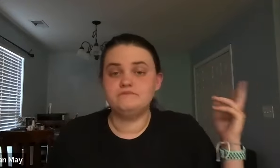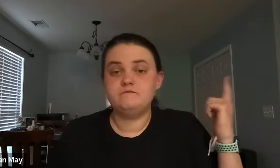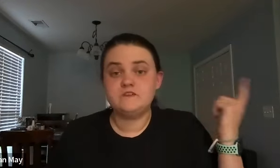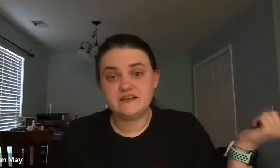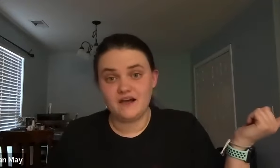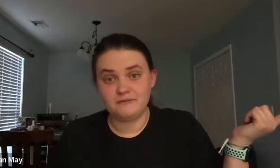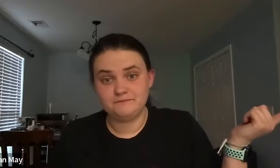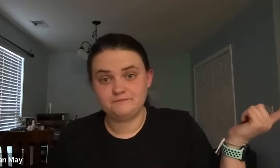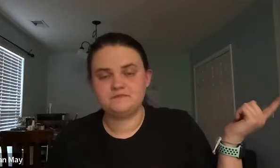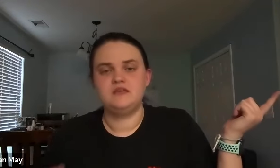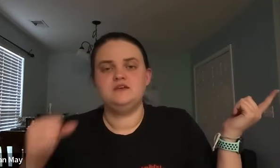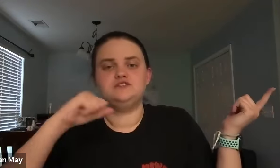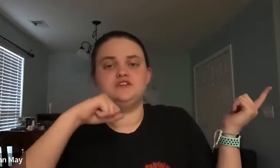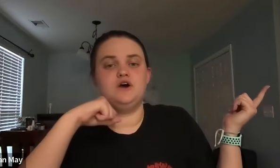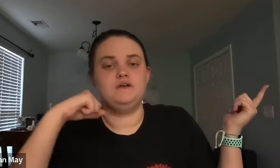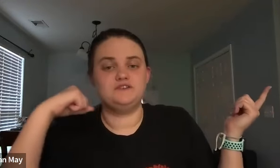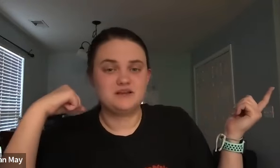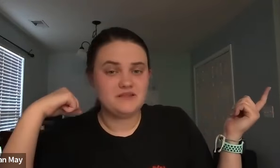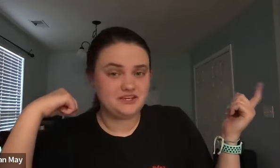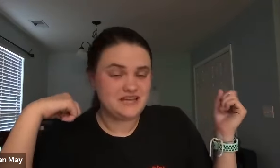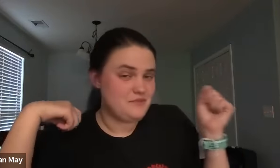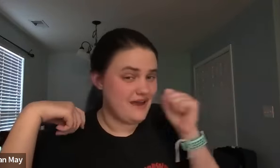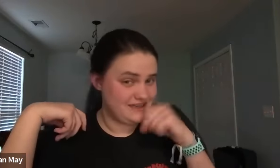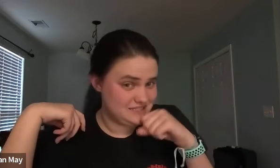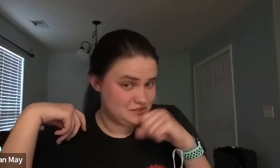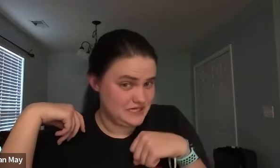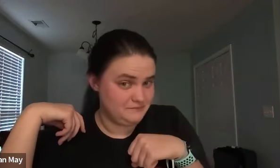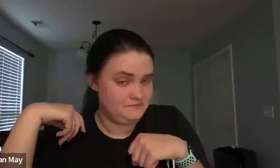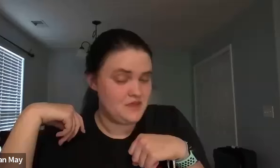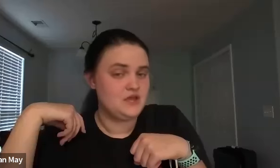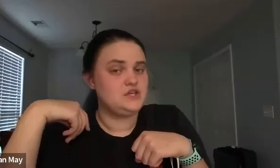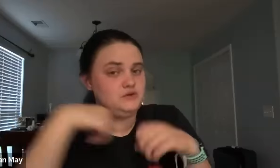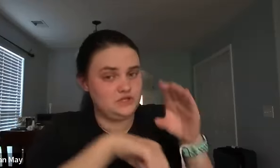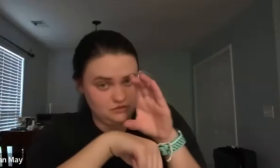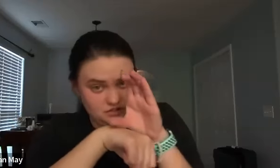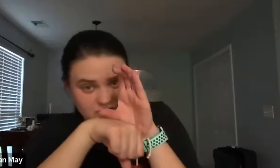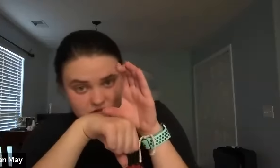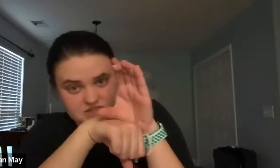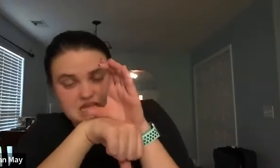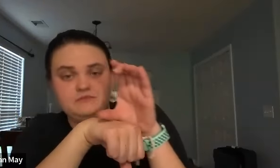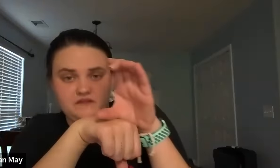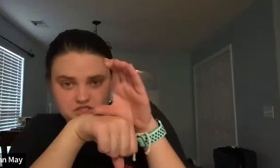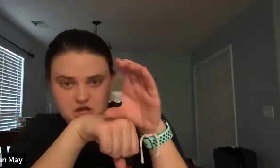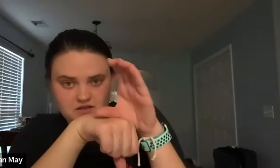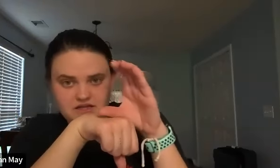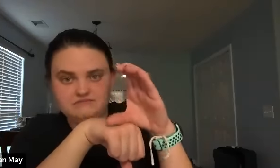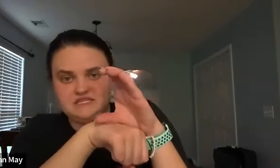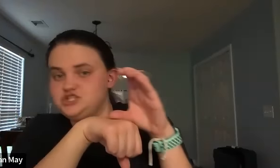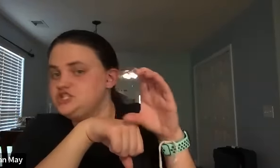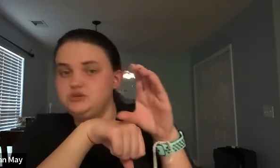Oh, vanilla. So if you're talking about like your type of ice cream, you'll do the same, like that chocolate. This is just